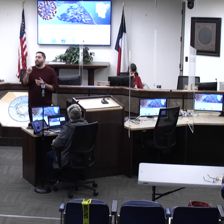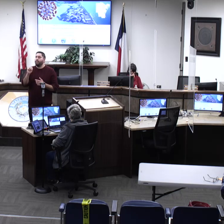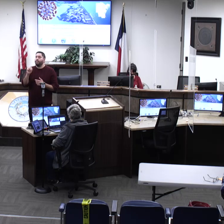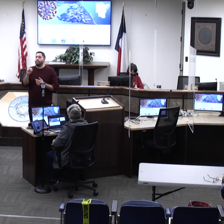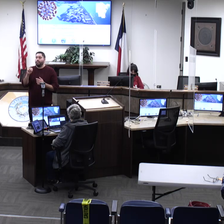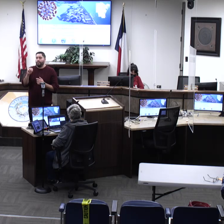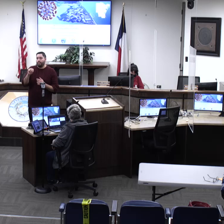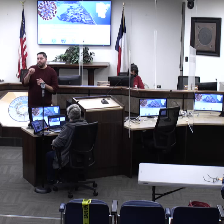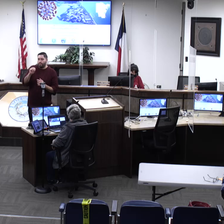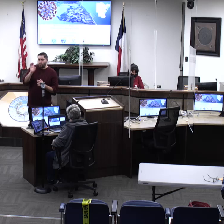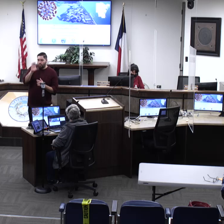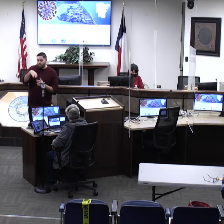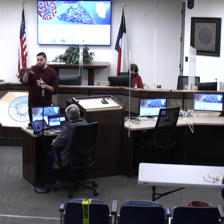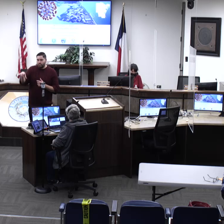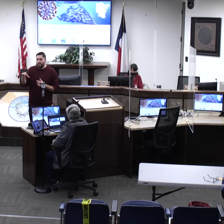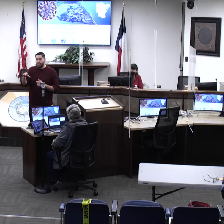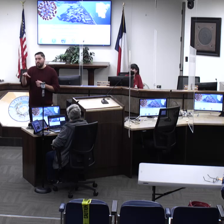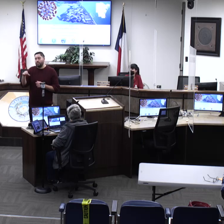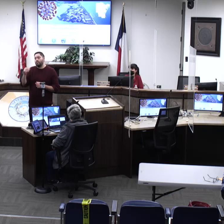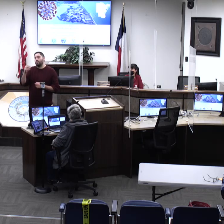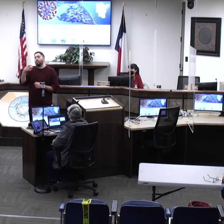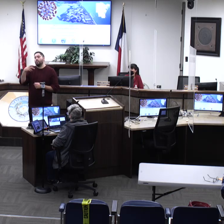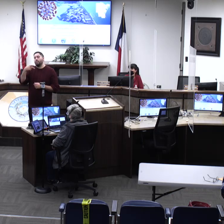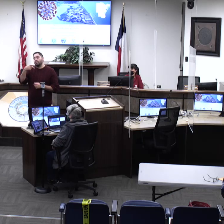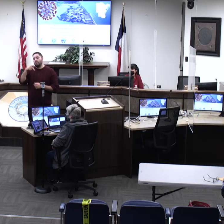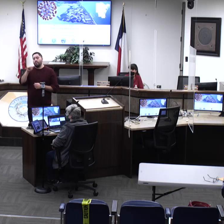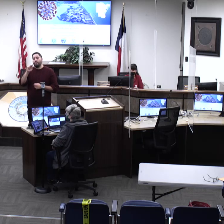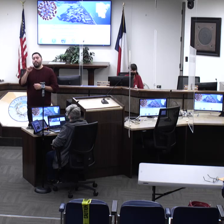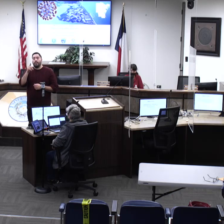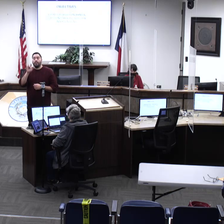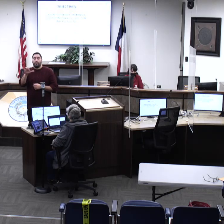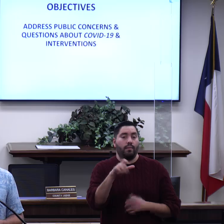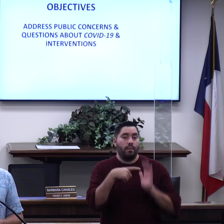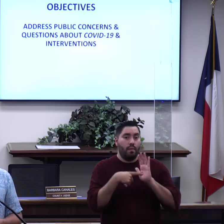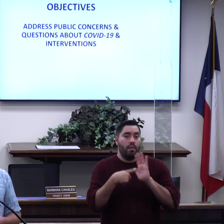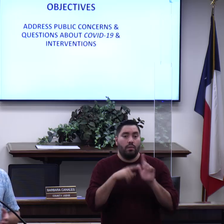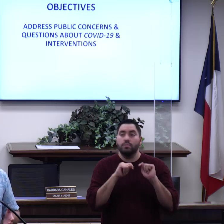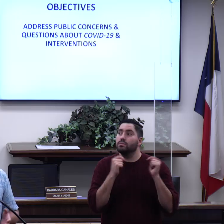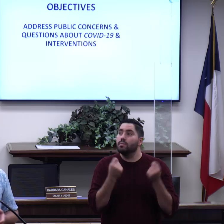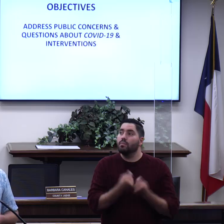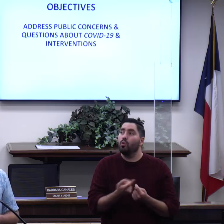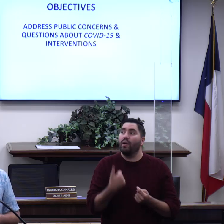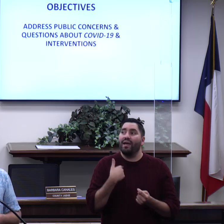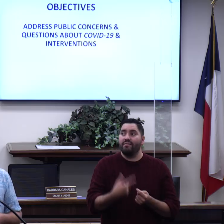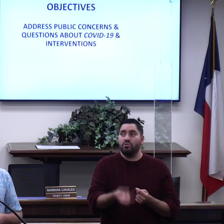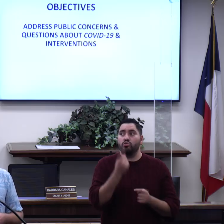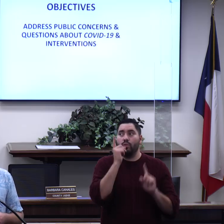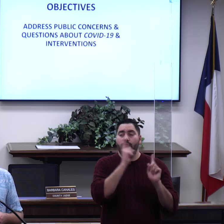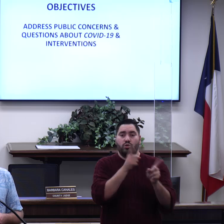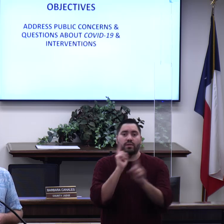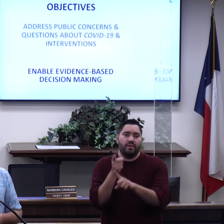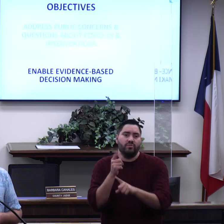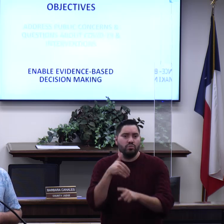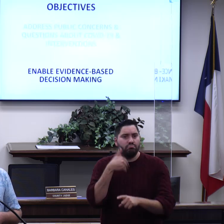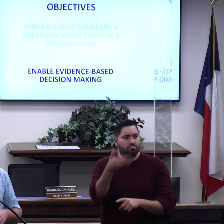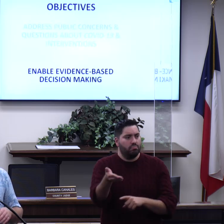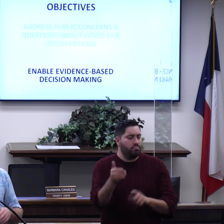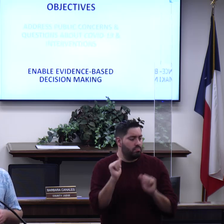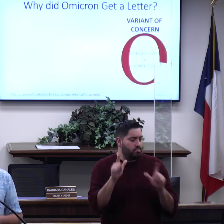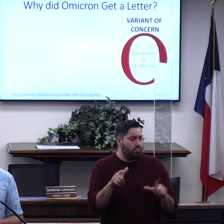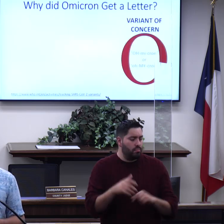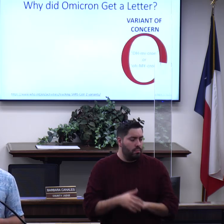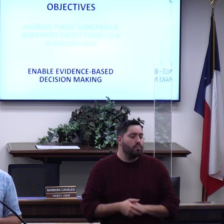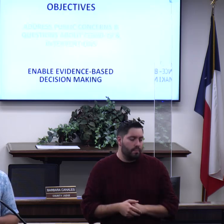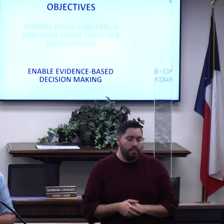Christi Pandemic Modeling Team. Next slide. We have two objectives. You can hit the next slide button.